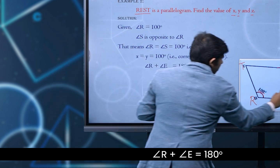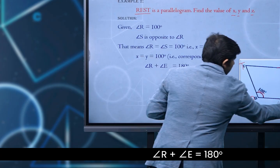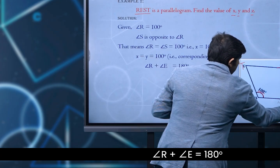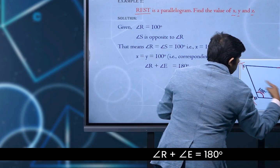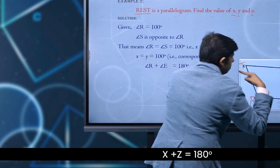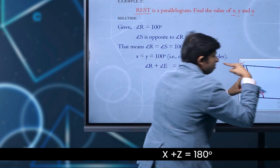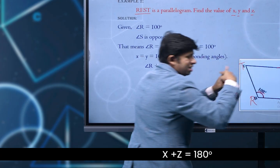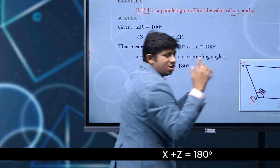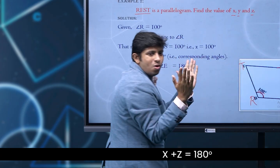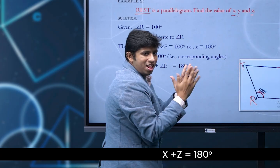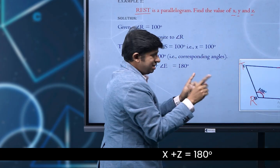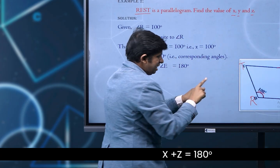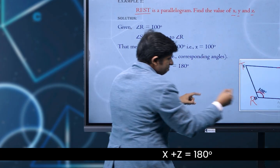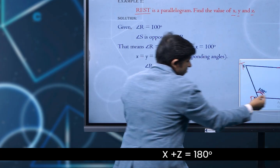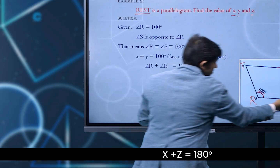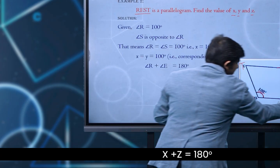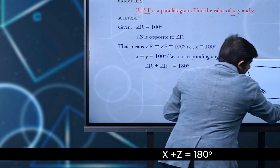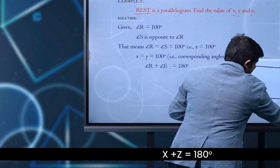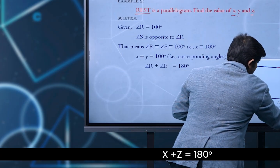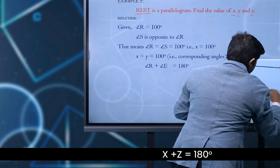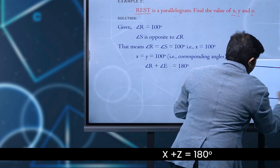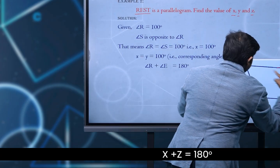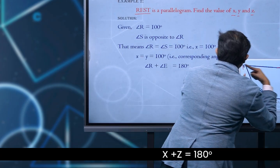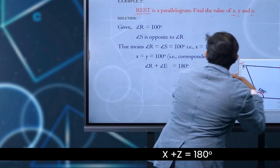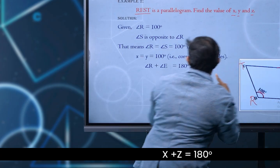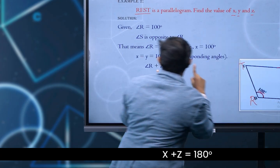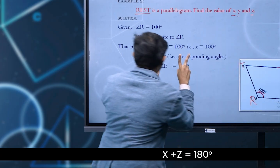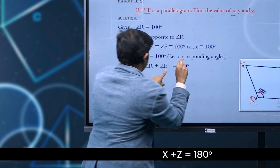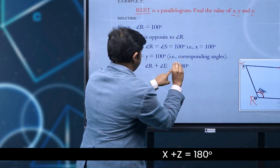Angle R plus angle E is equal to 180 degrees.